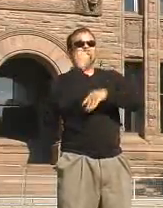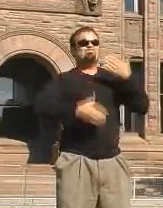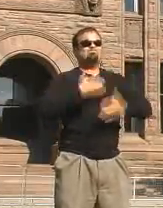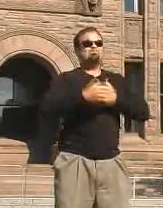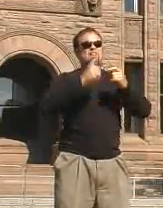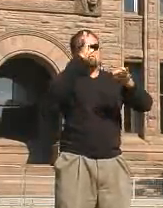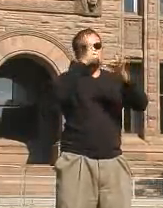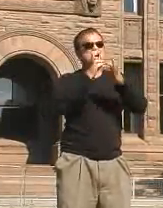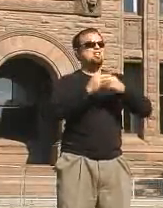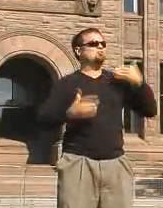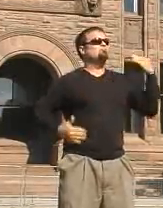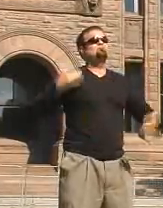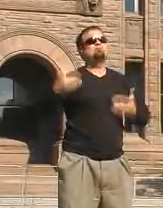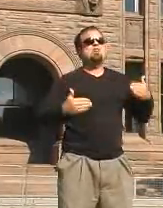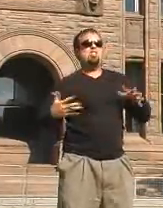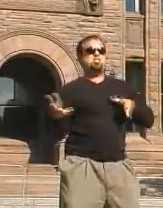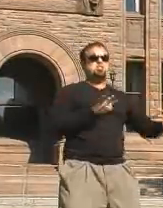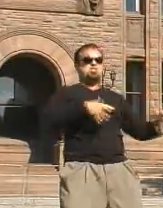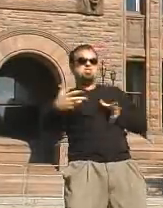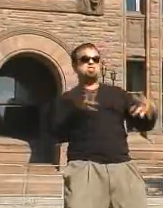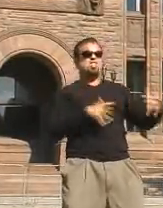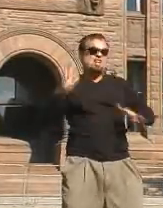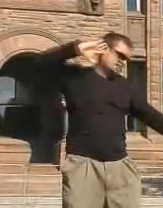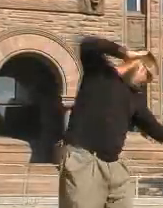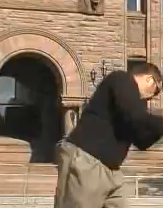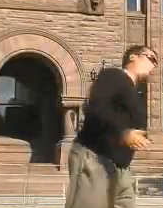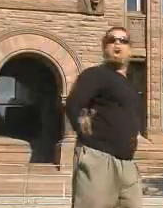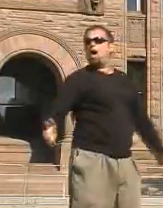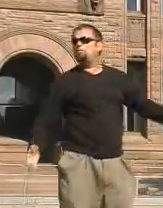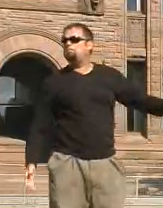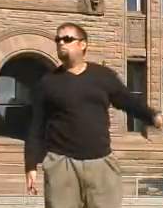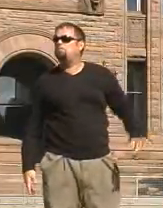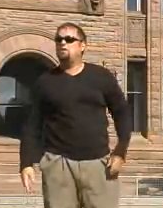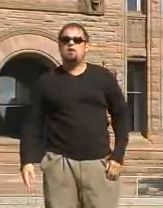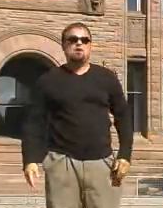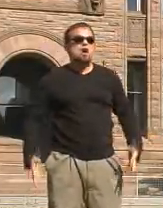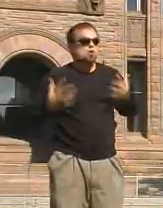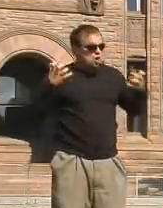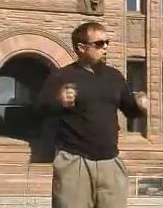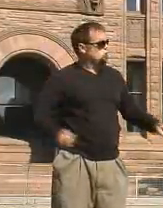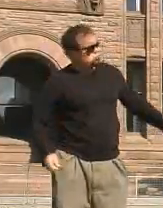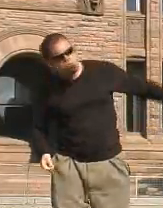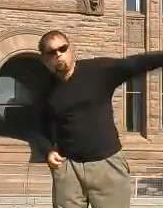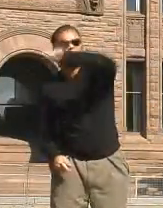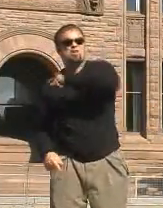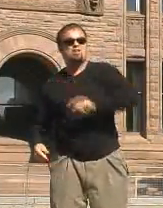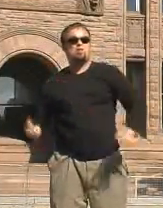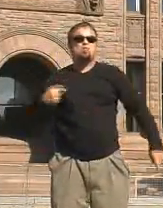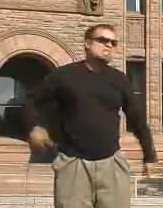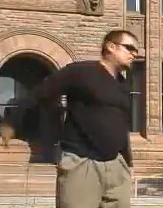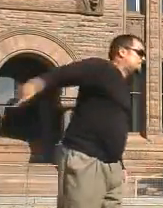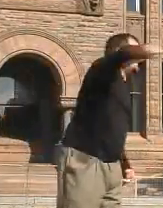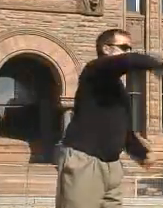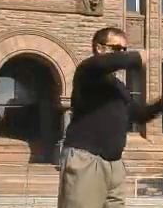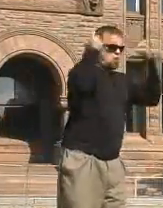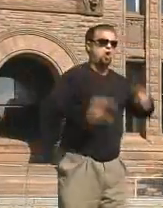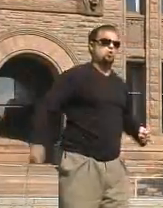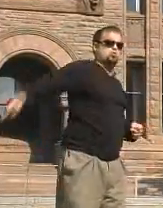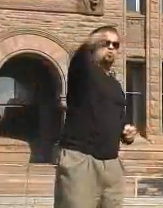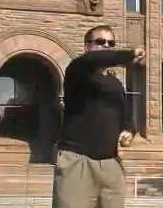When you think about the impact on the psyche of the deaf community and from the mental health of us, the frustrations and the barriers, it needs